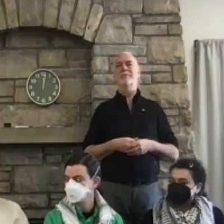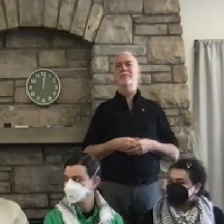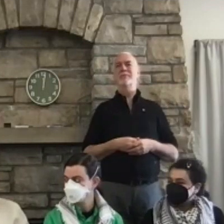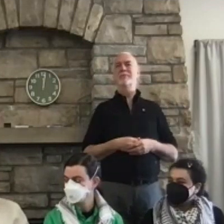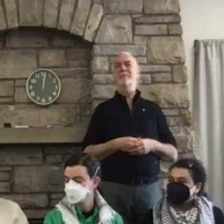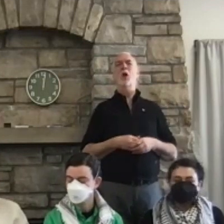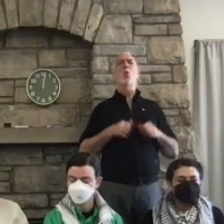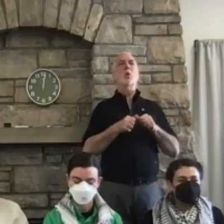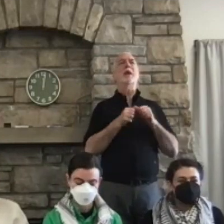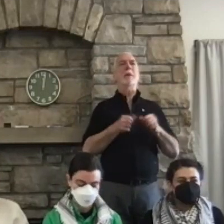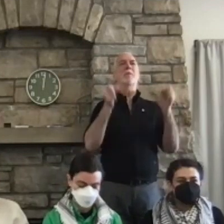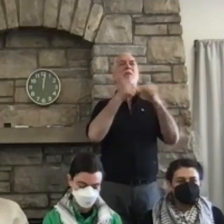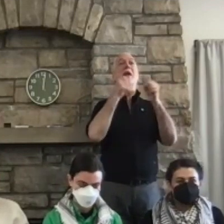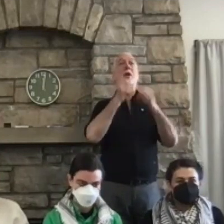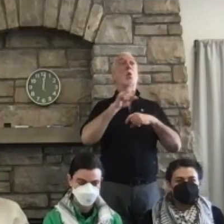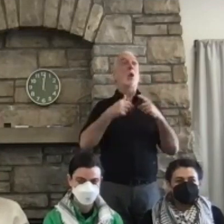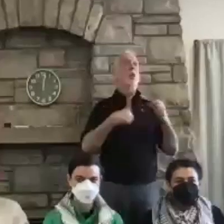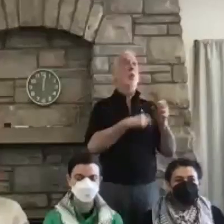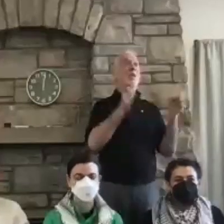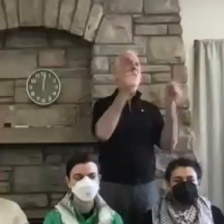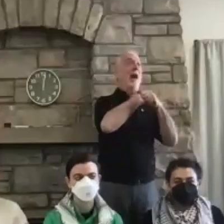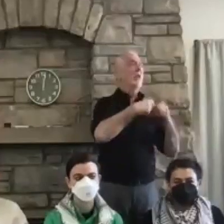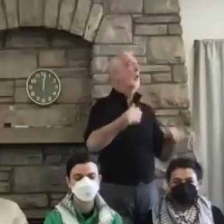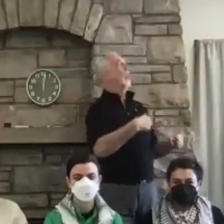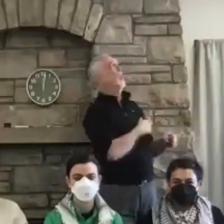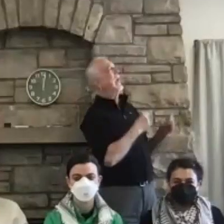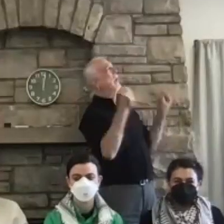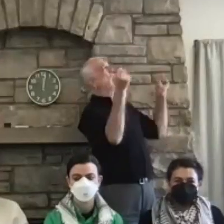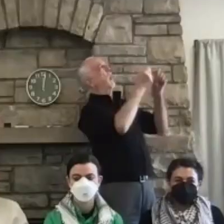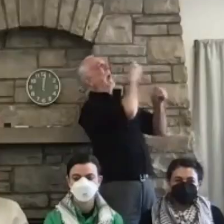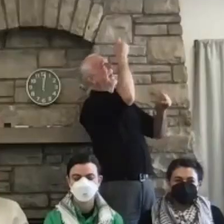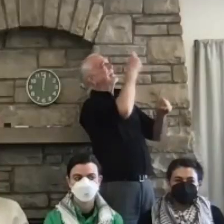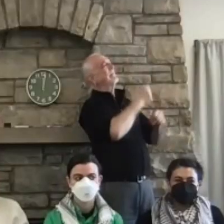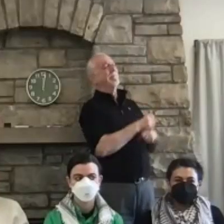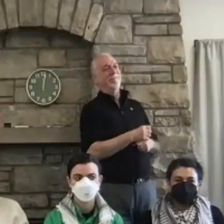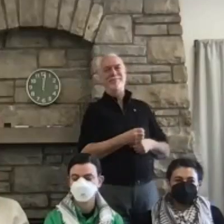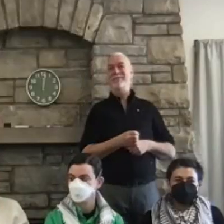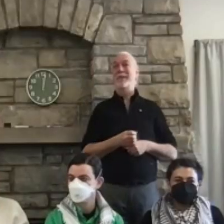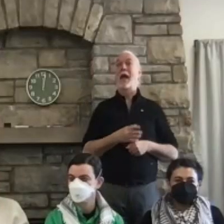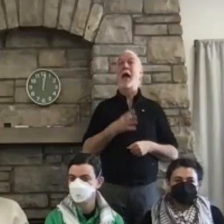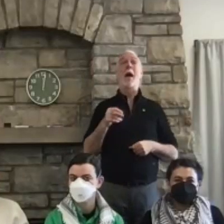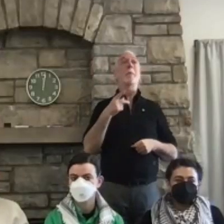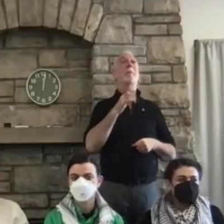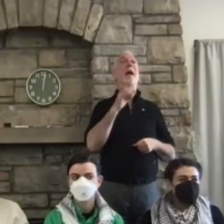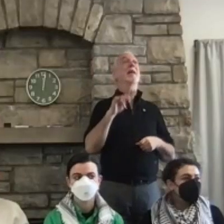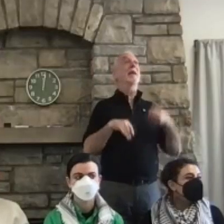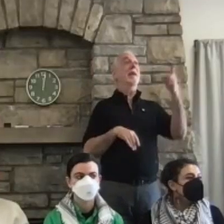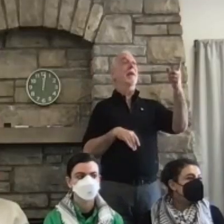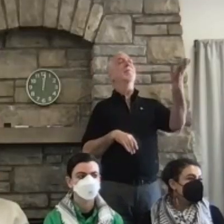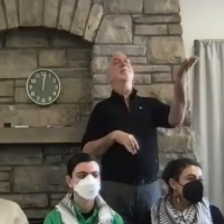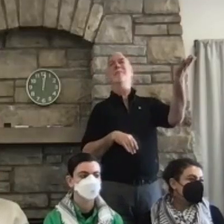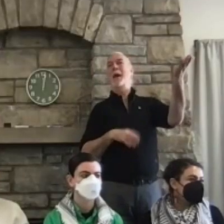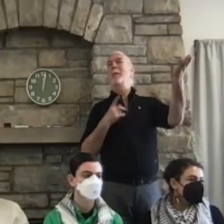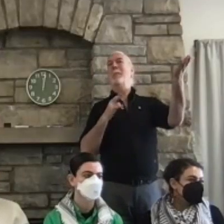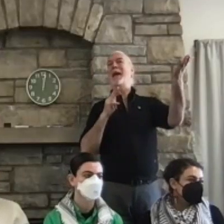So we keep up the fight because when we fight, We win. that's right. And then Penny, are you still here?